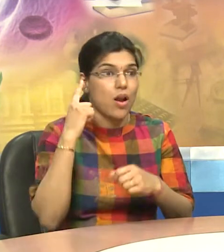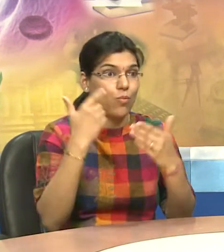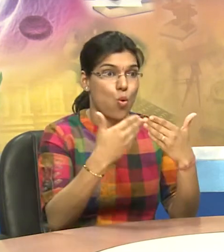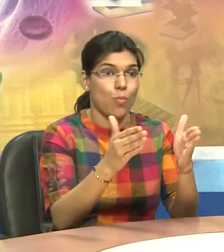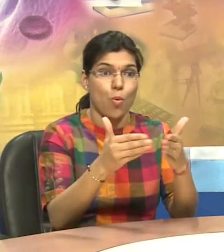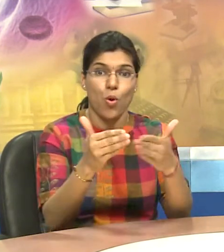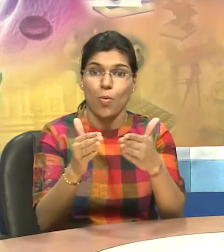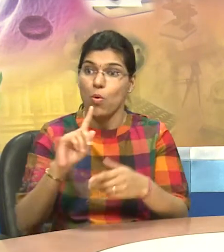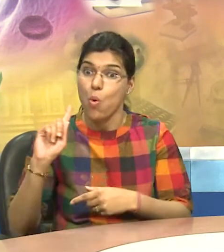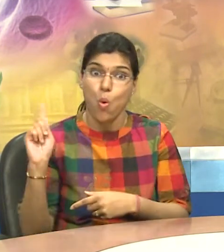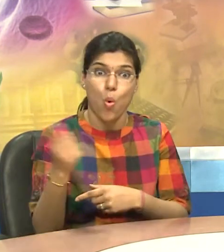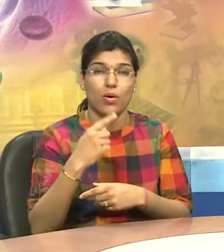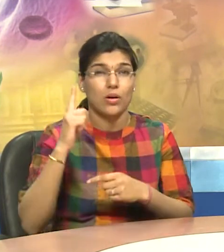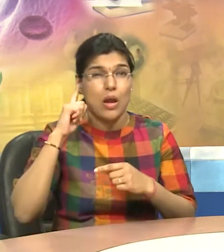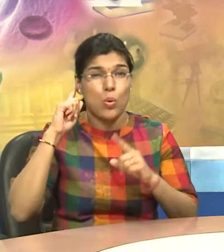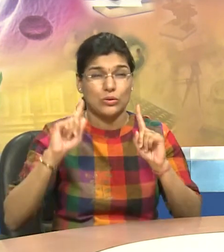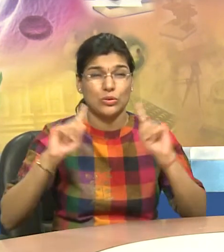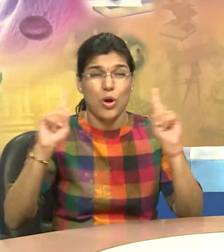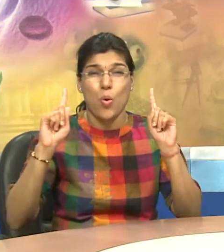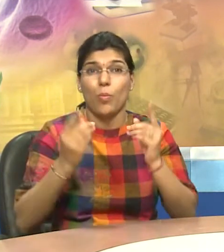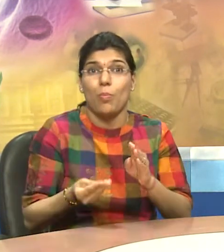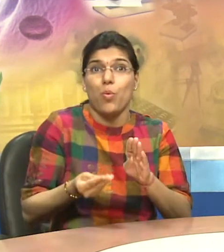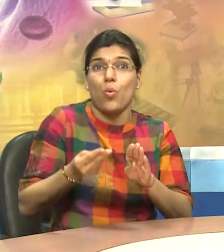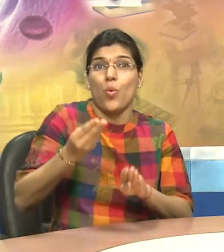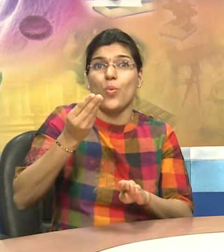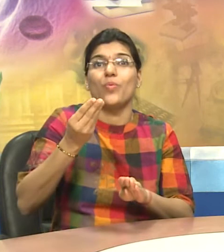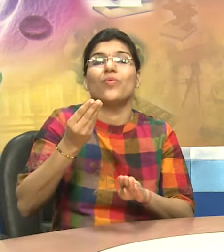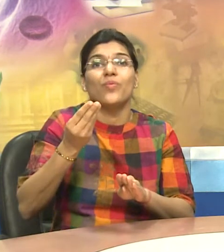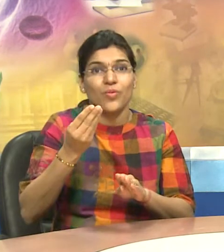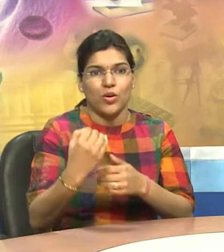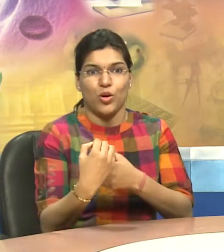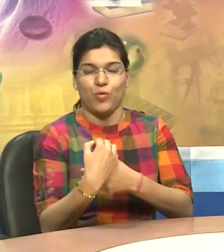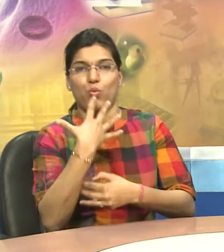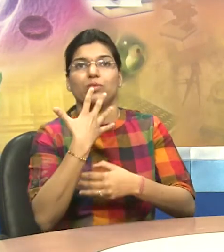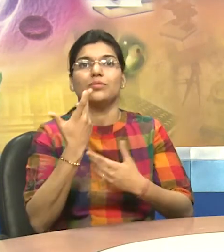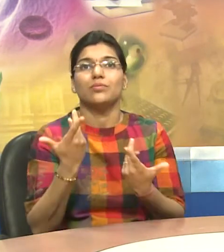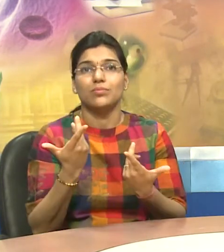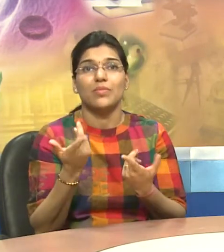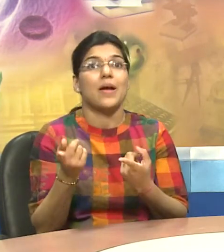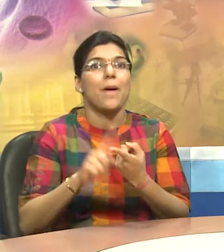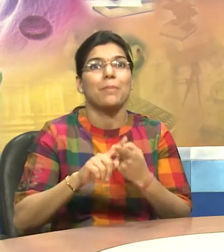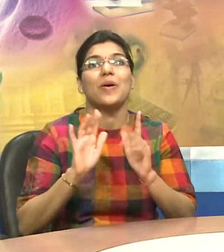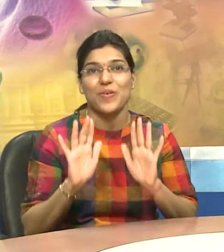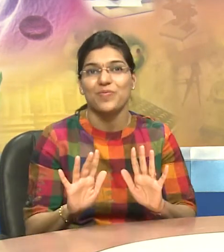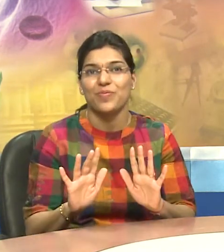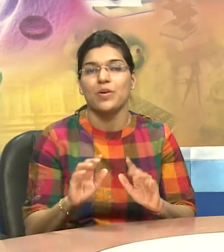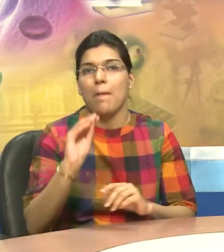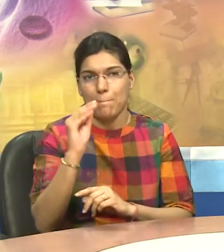another. We won't use all of them together. It will create a great noise and